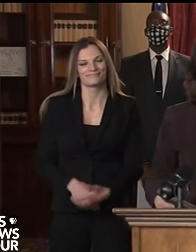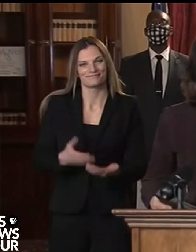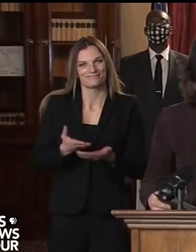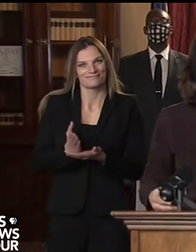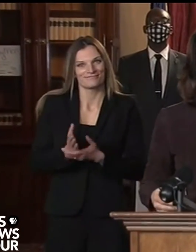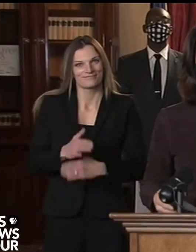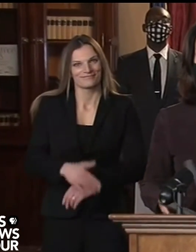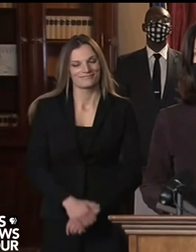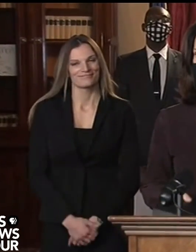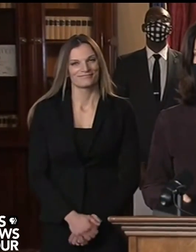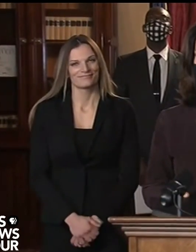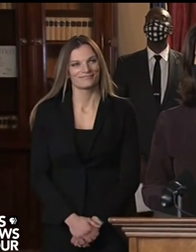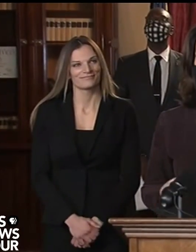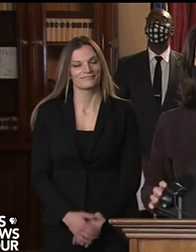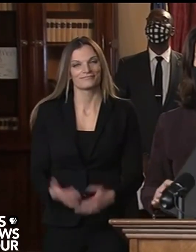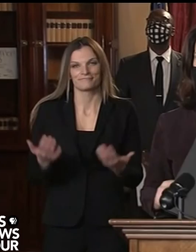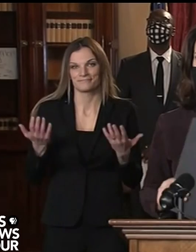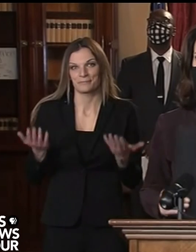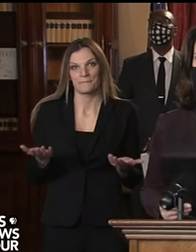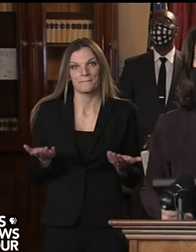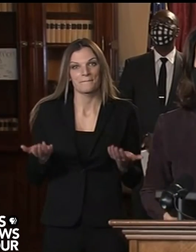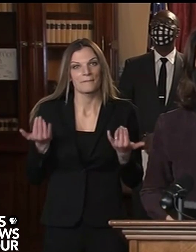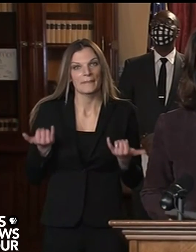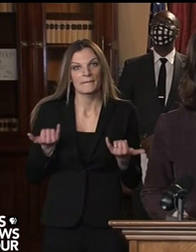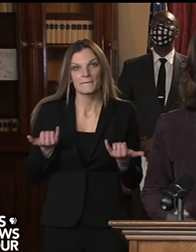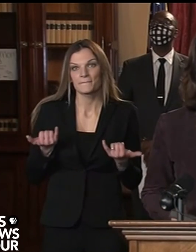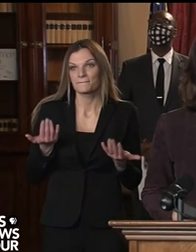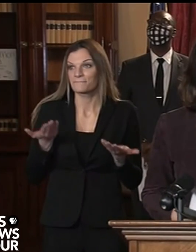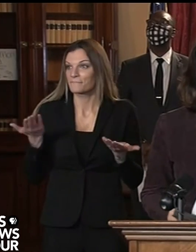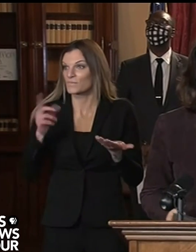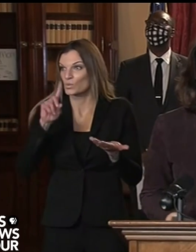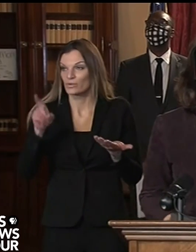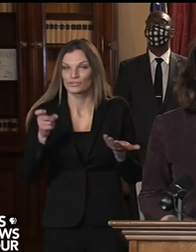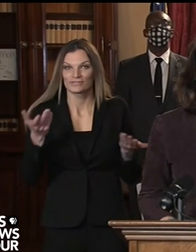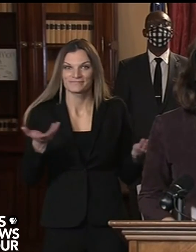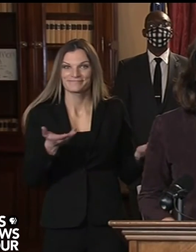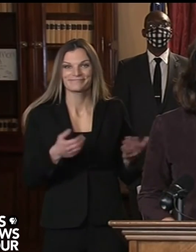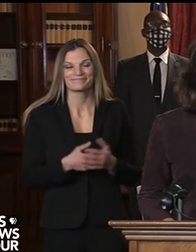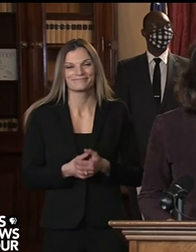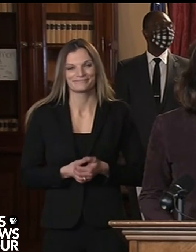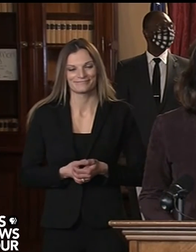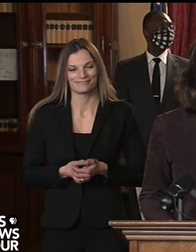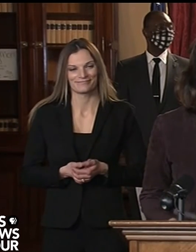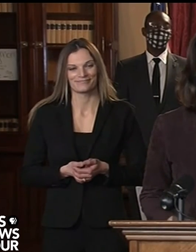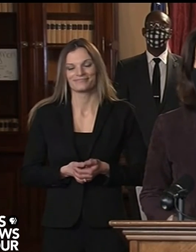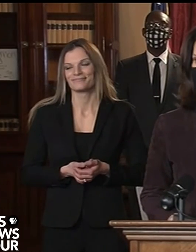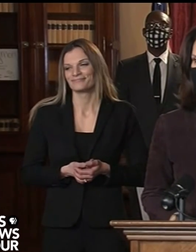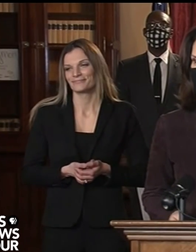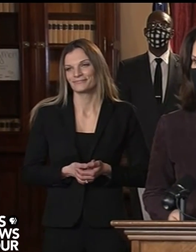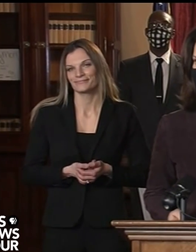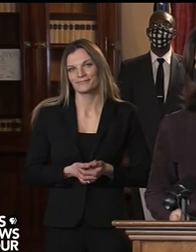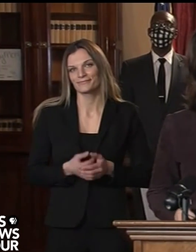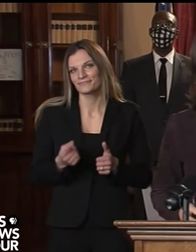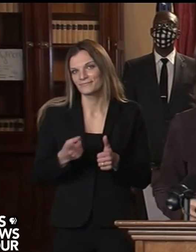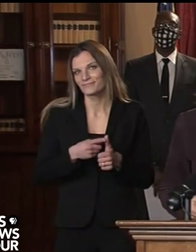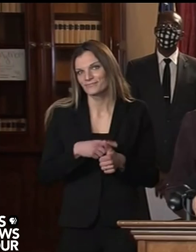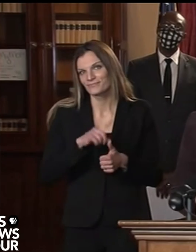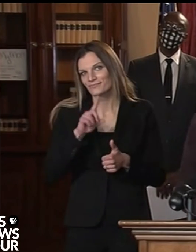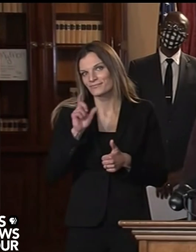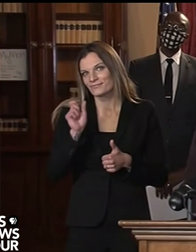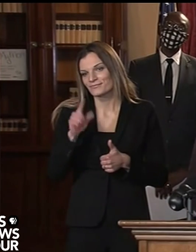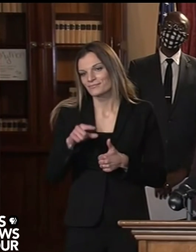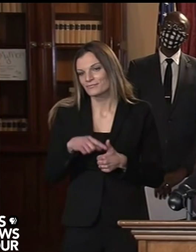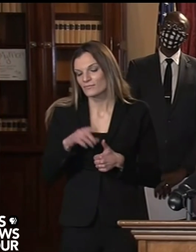Okay, with that, happy to open it up for a few questions. Hey, Governor, the first question will come from